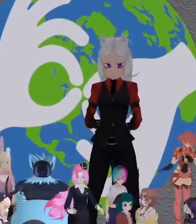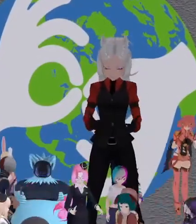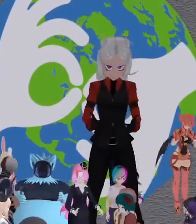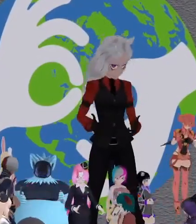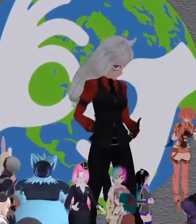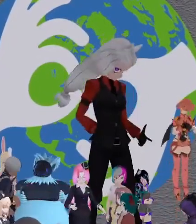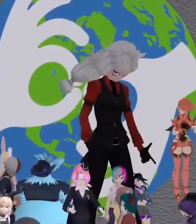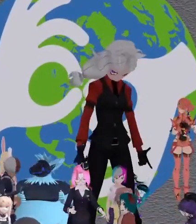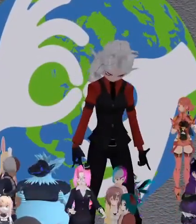All right.